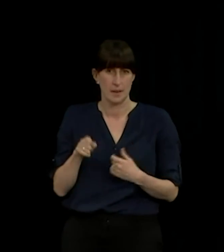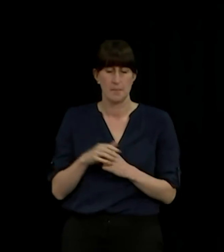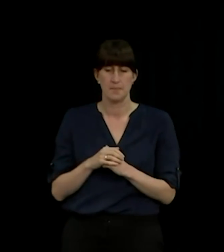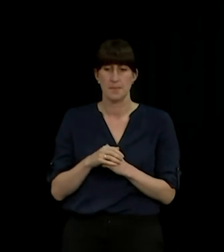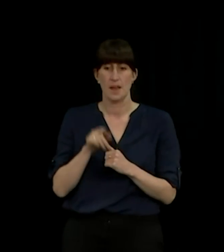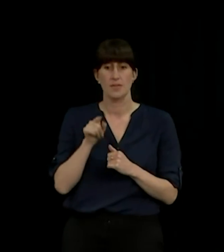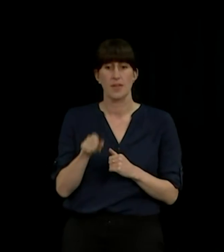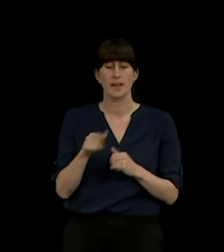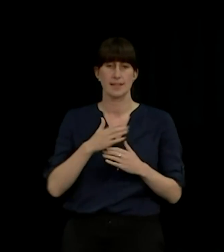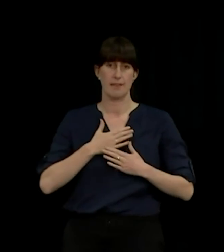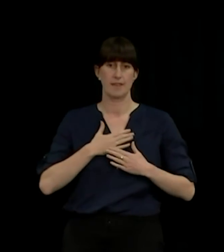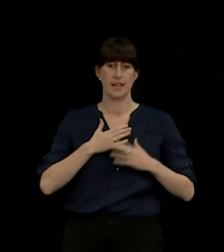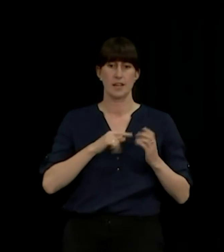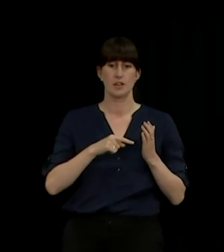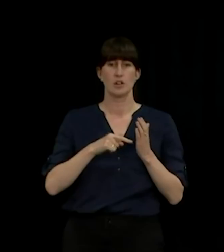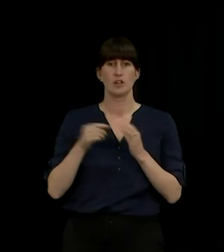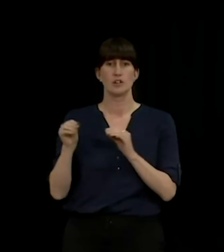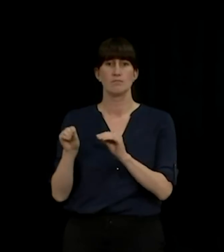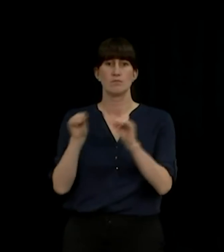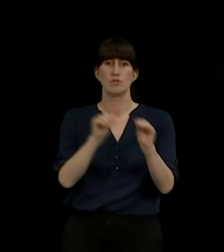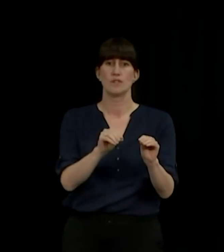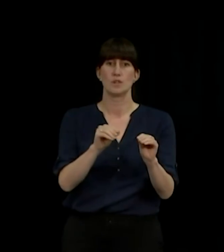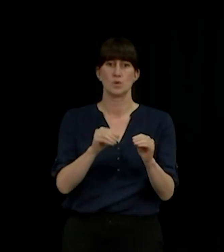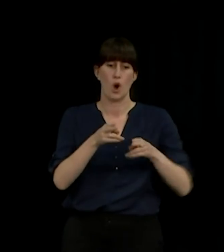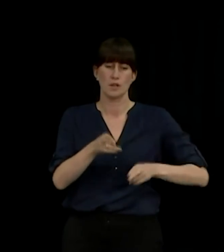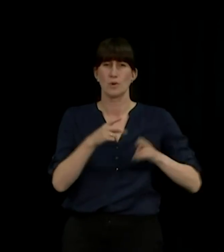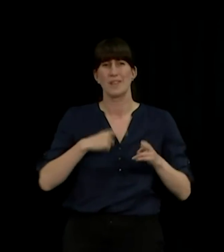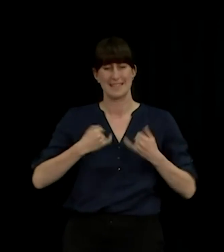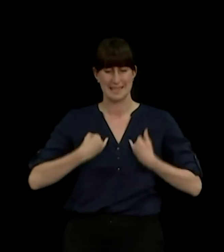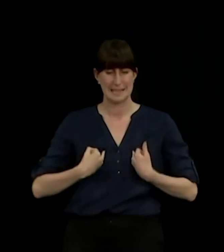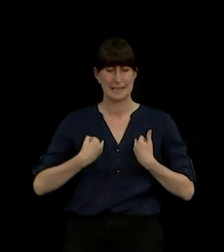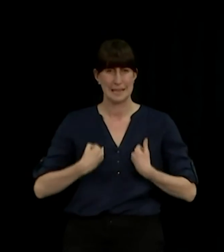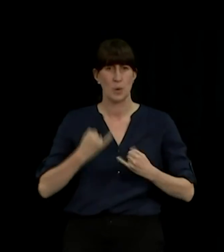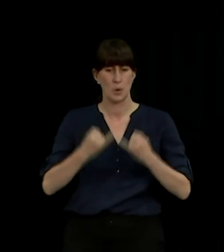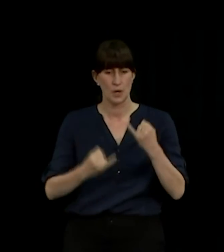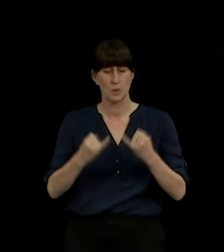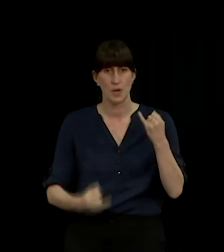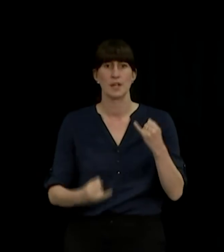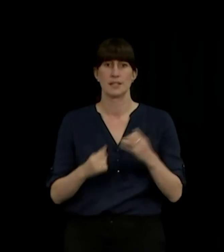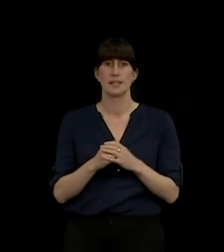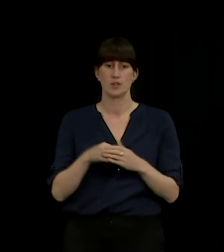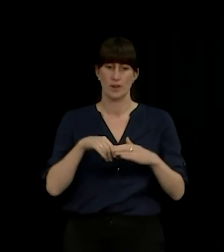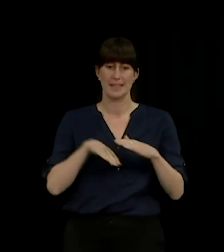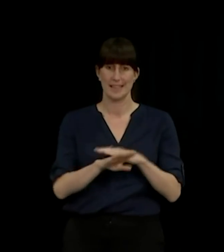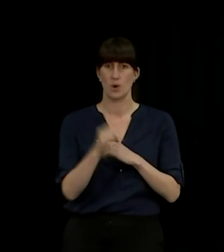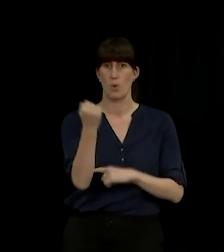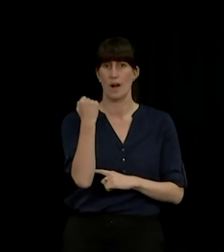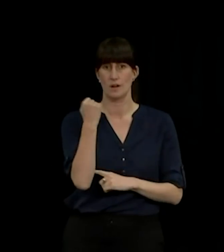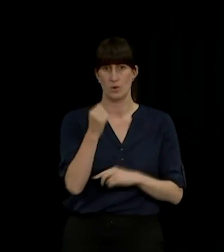transferred safely overnight to Waikato Hospital when the symptoms worsened, and they are being treated for COVID-19 related